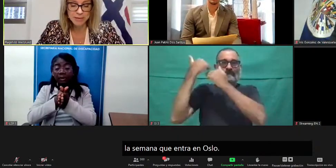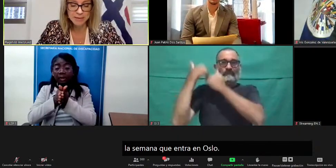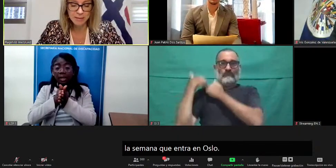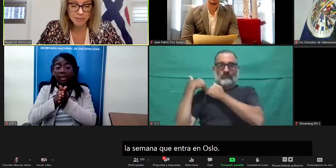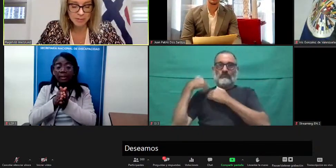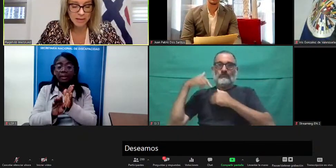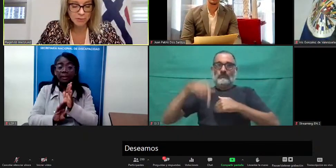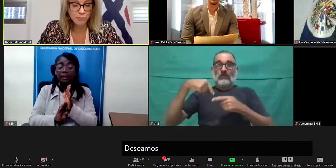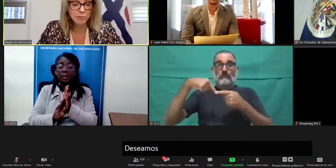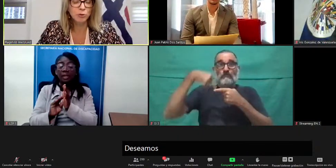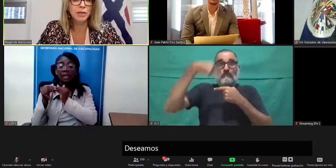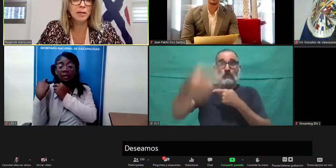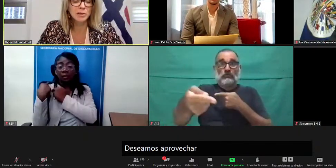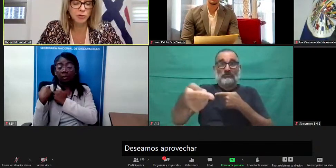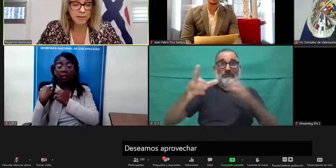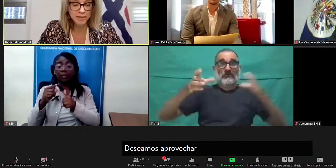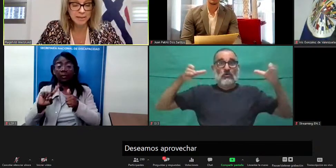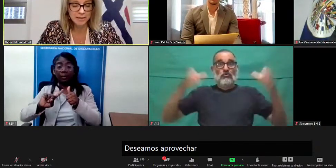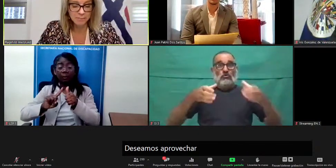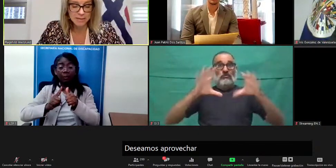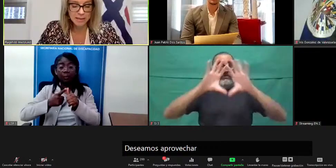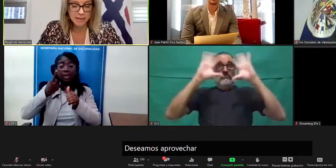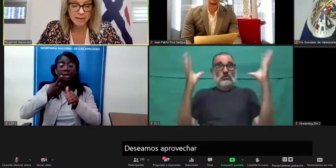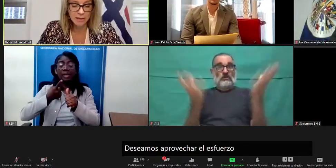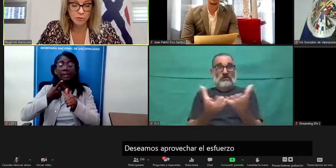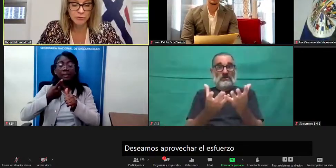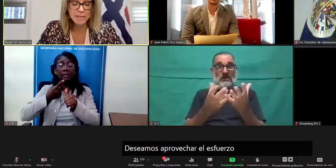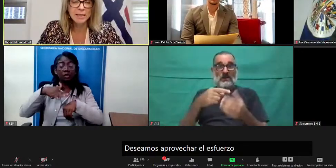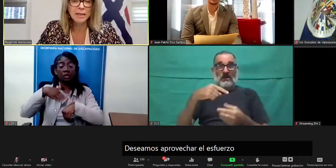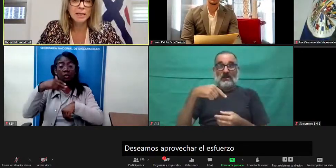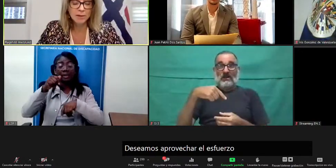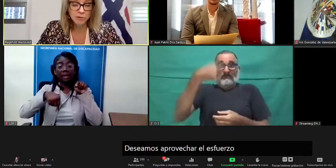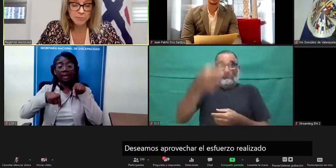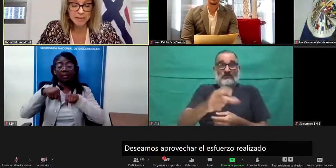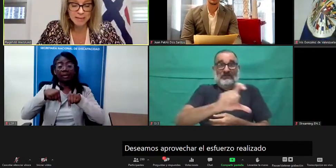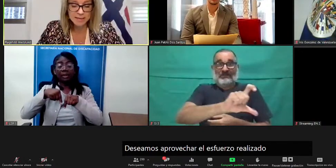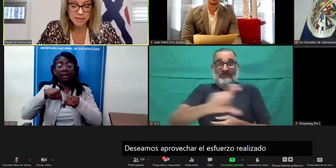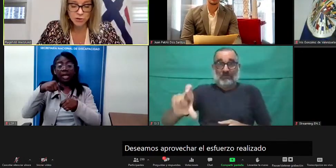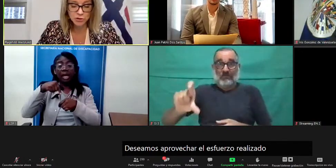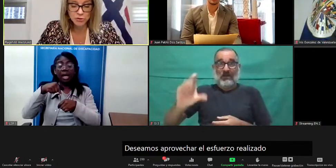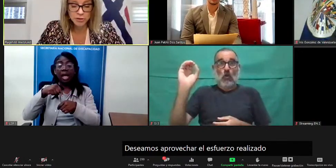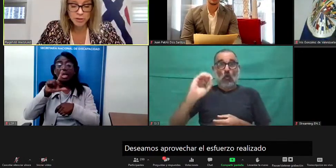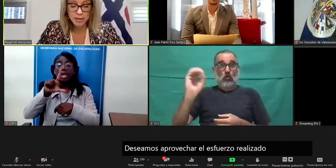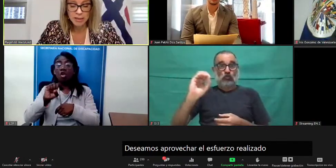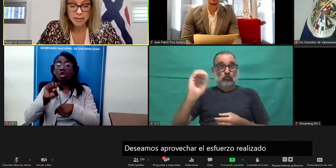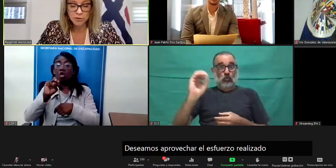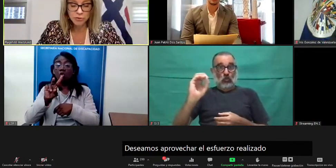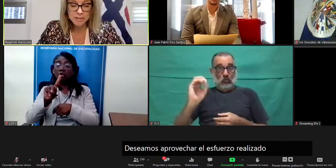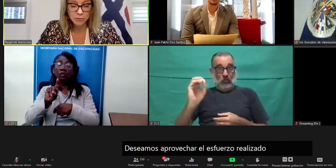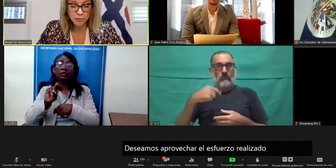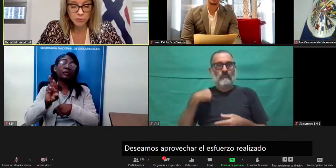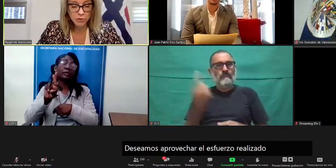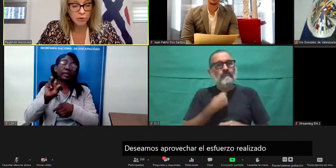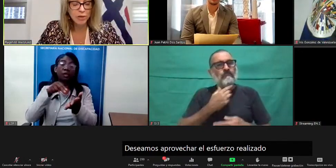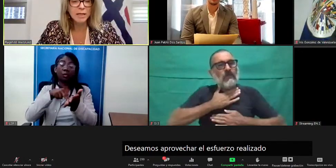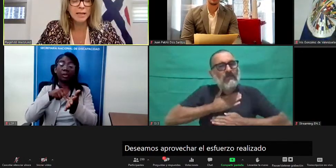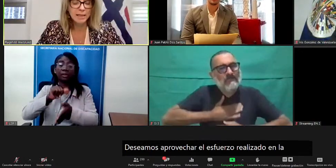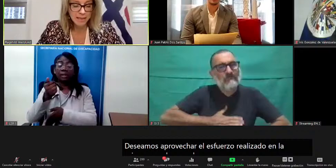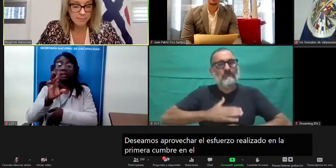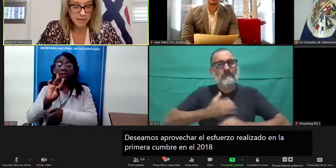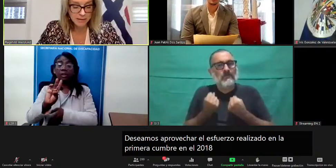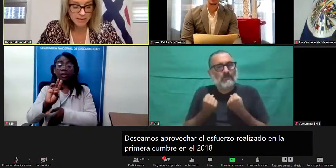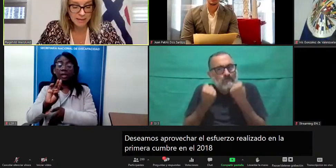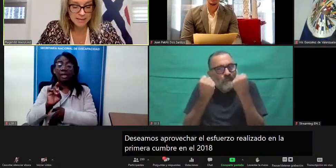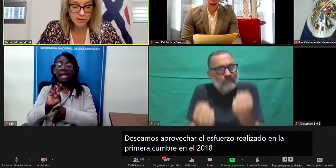to harness the progress made after the first world summit and disabilities in london in 2018